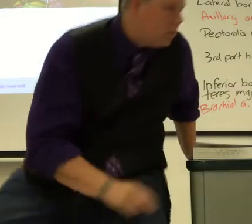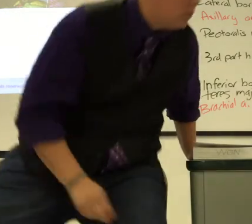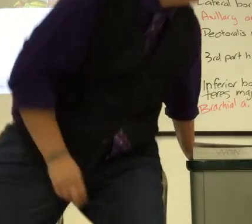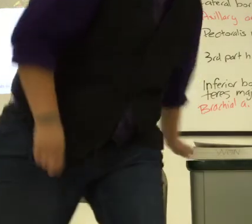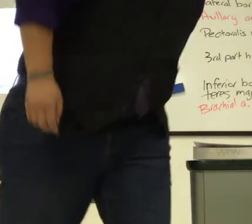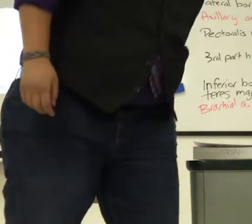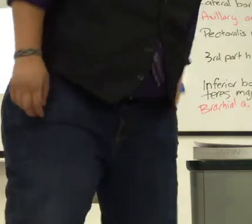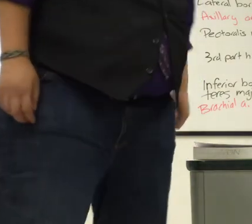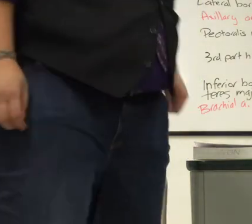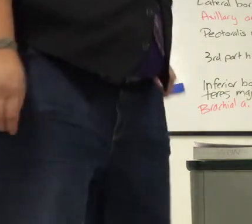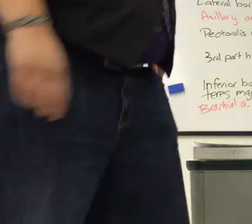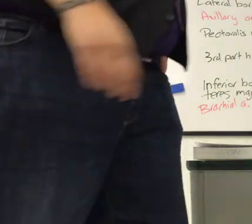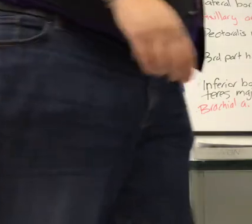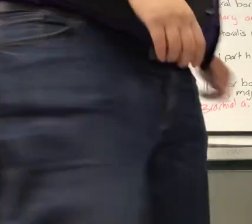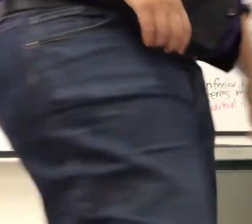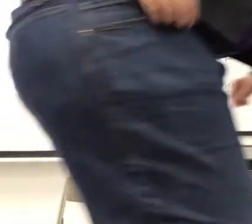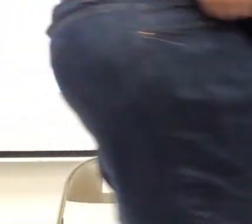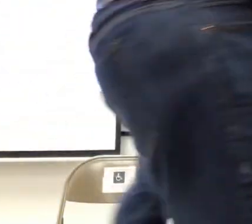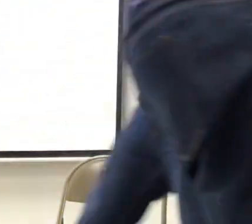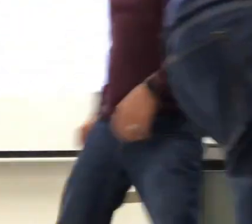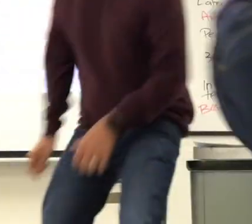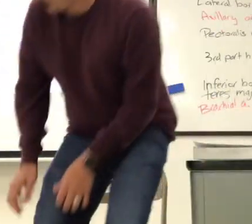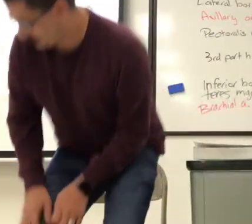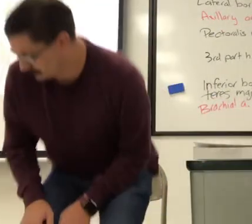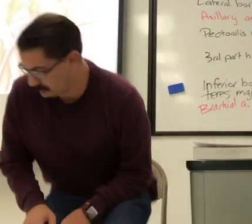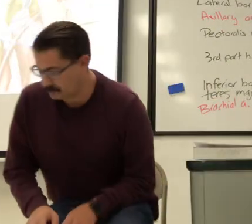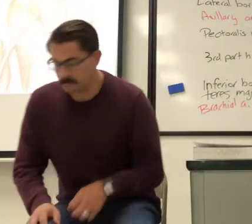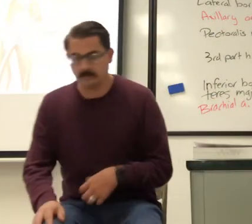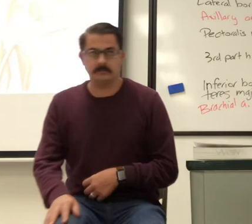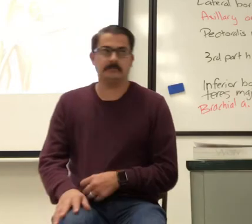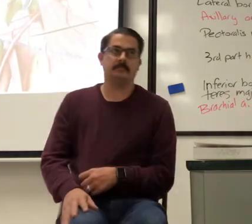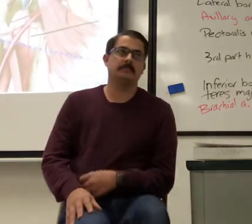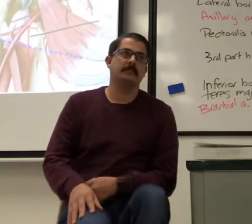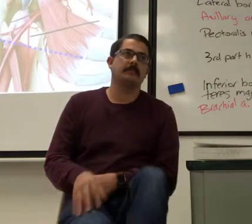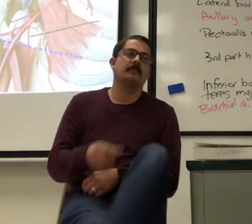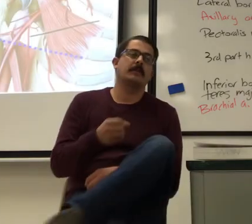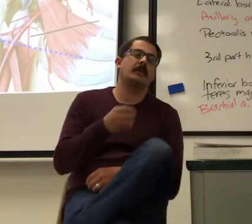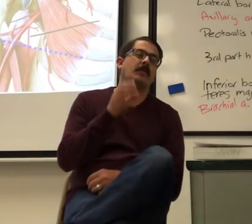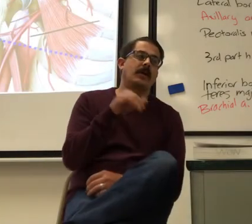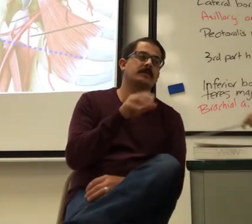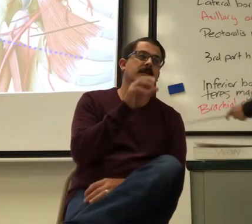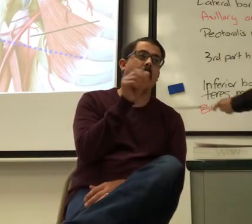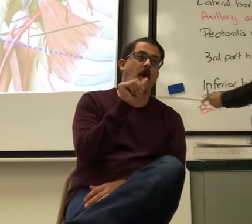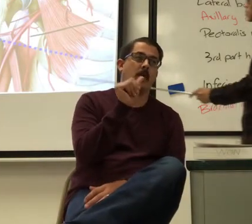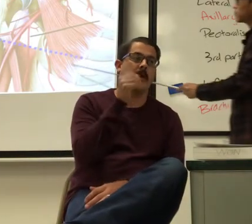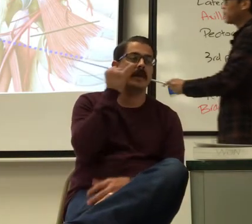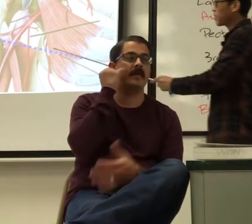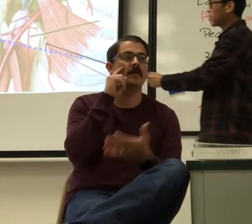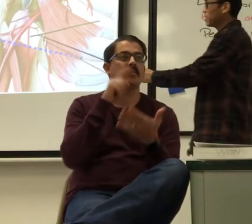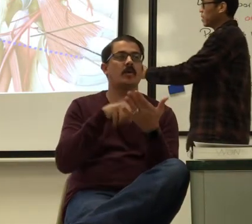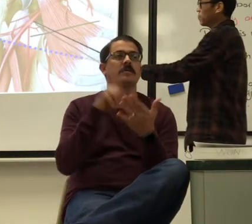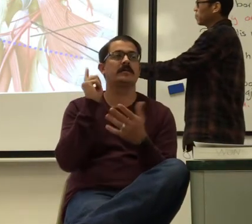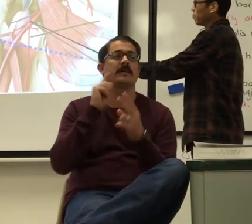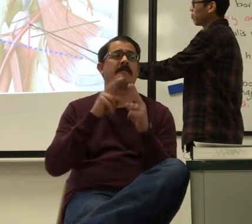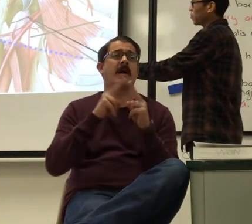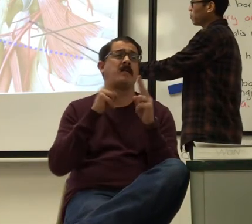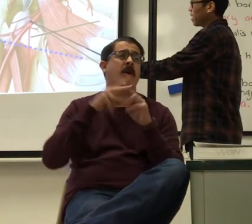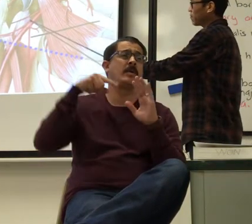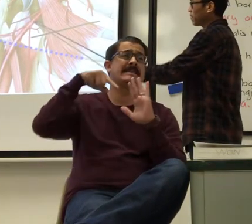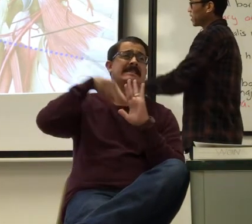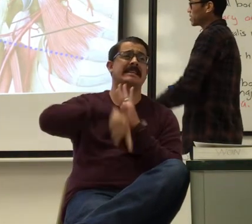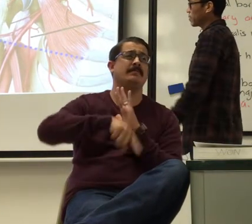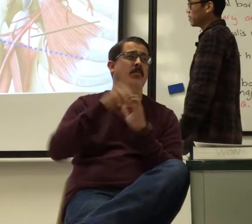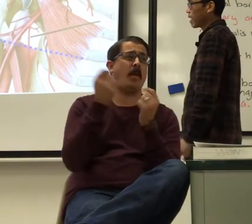the artery. If you Notice here, this is very deep. We've